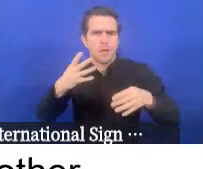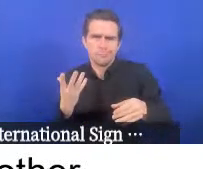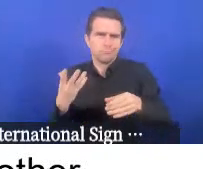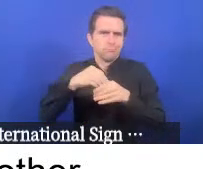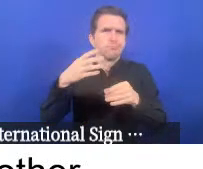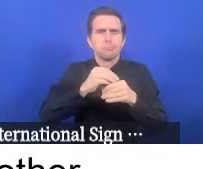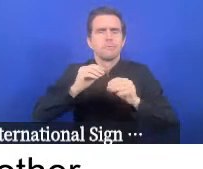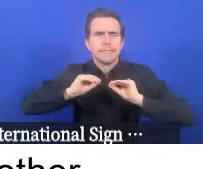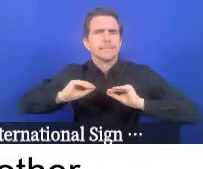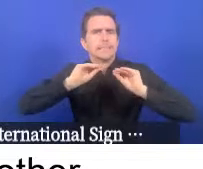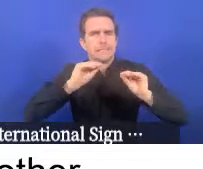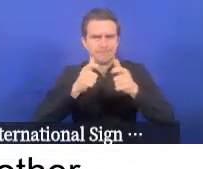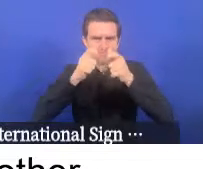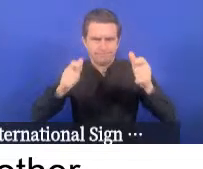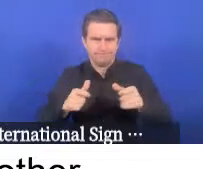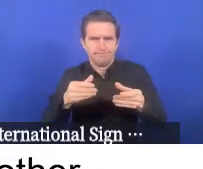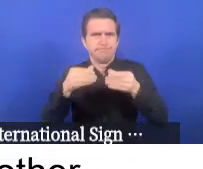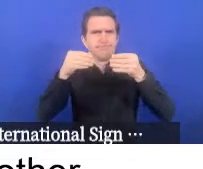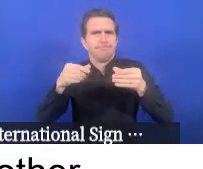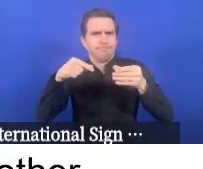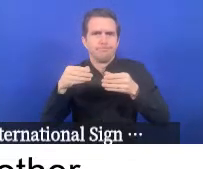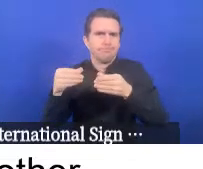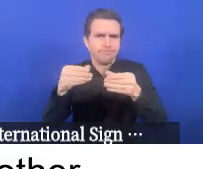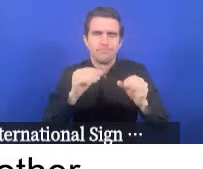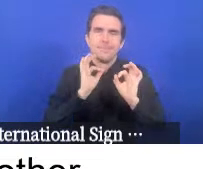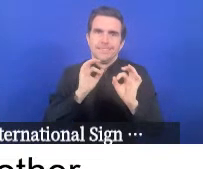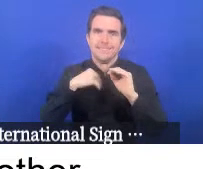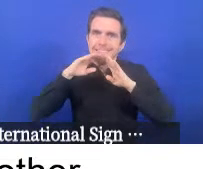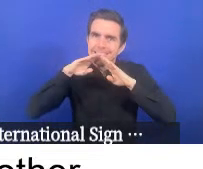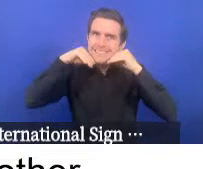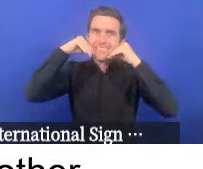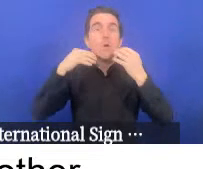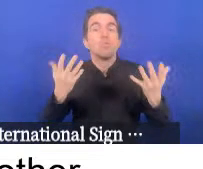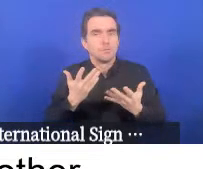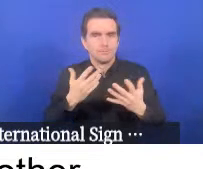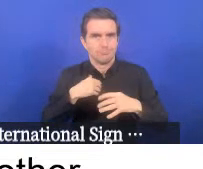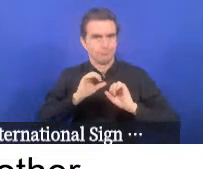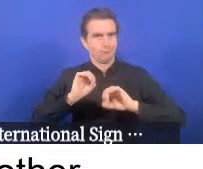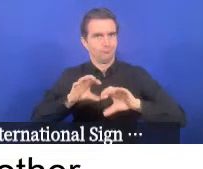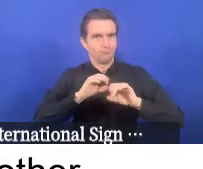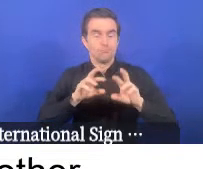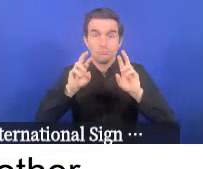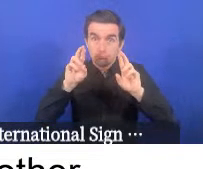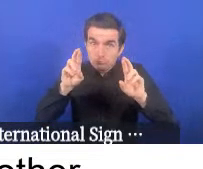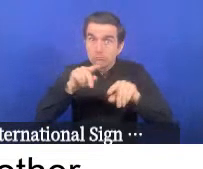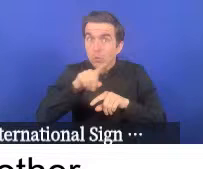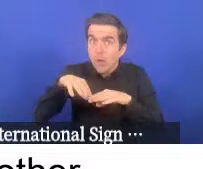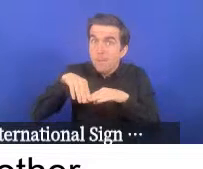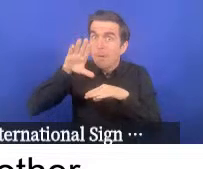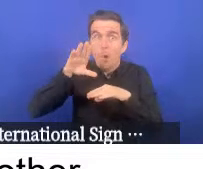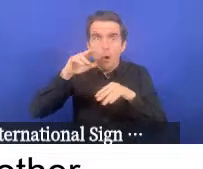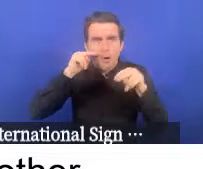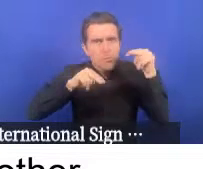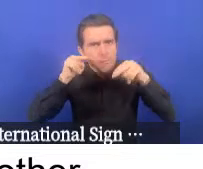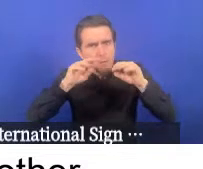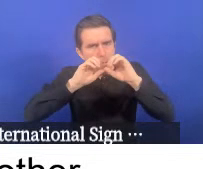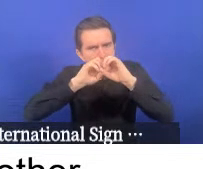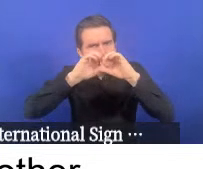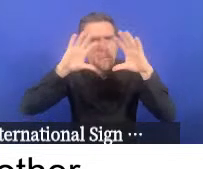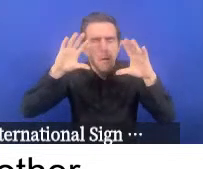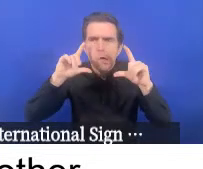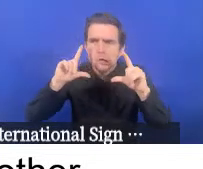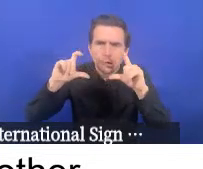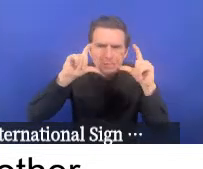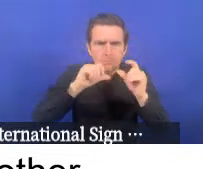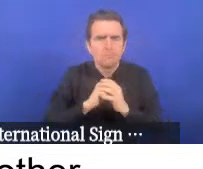The objectives of today's session are to increase awareness of gender mainstreaming and how it can be implemented by